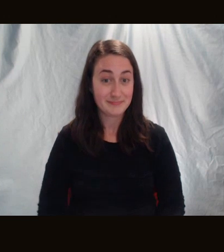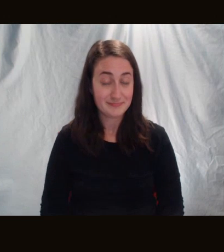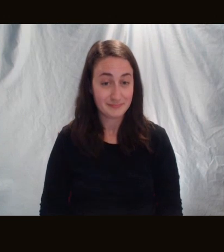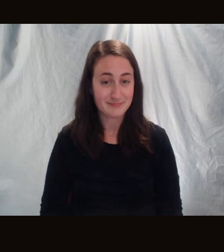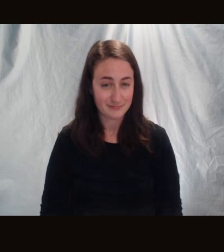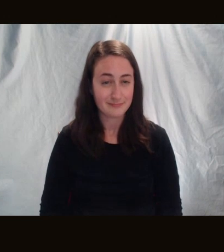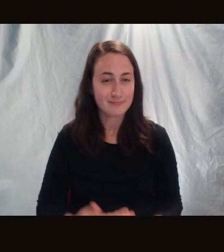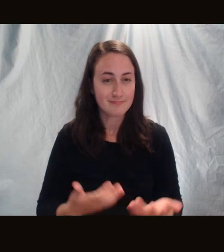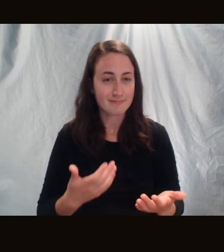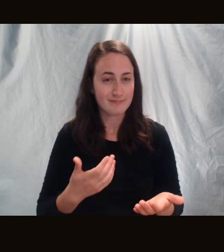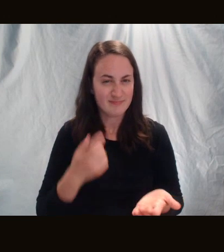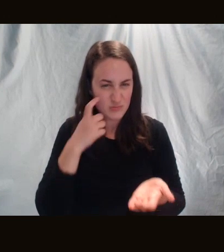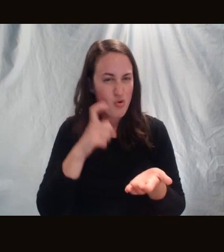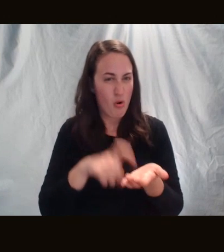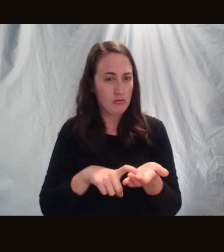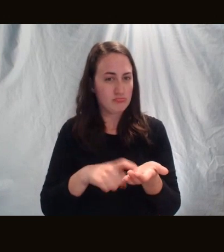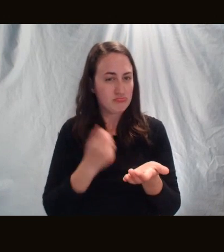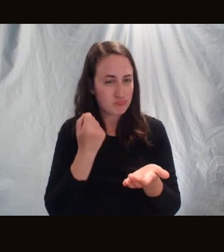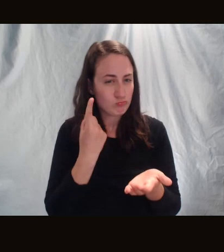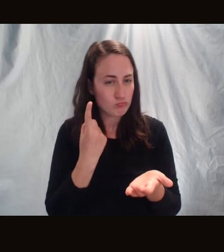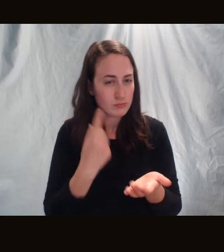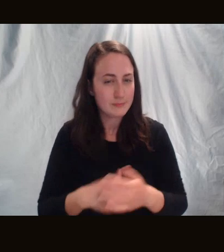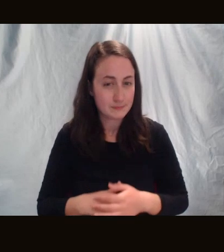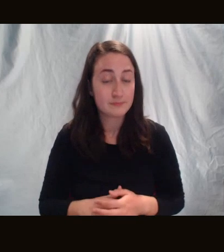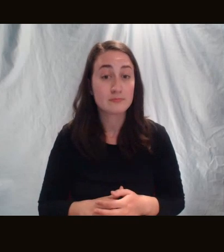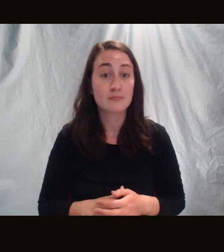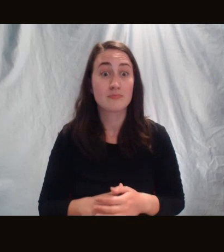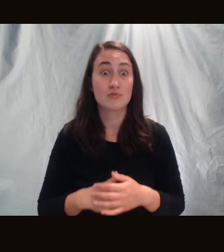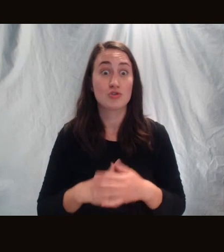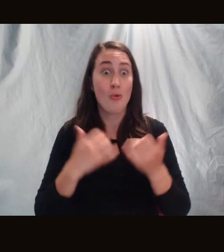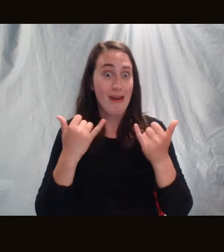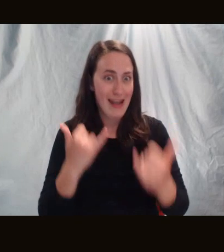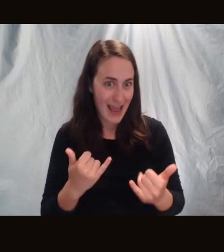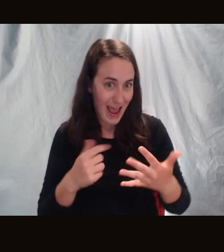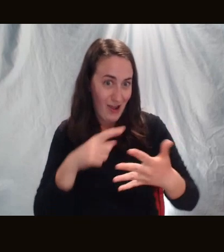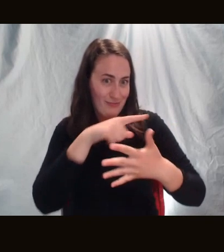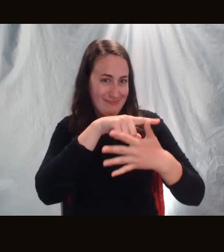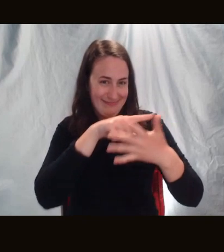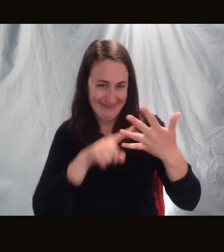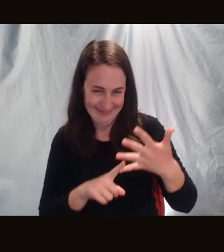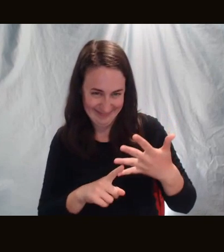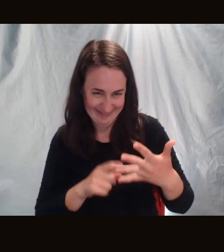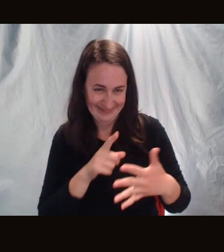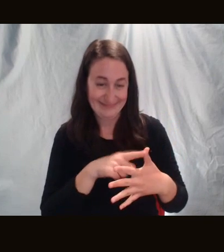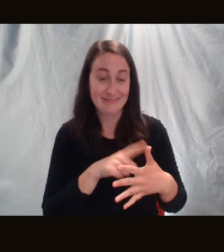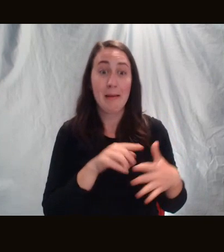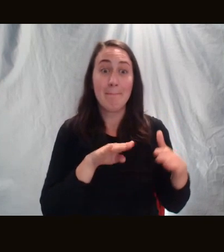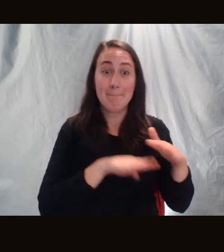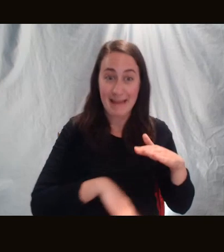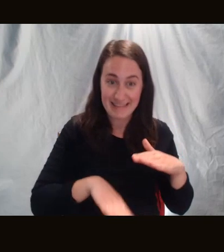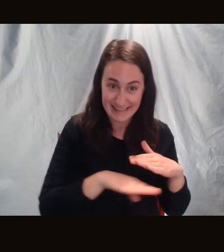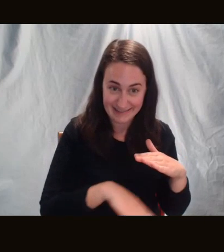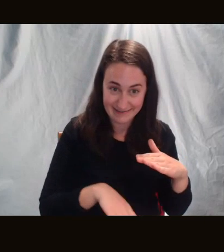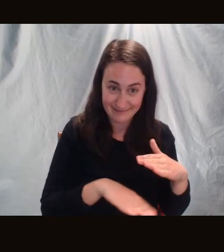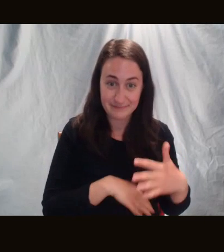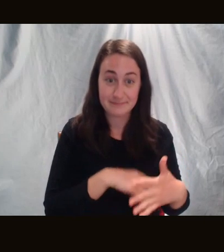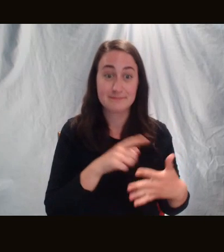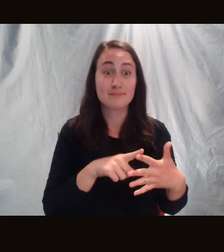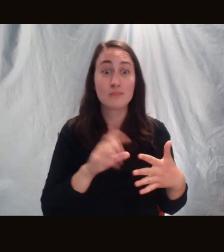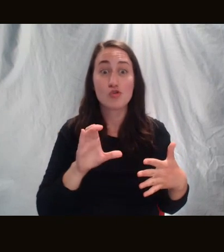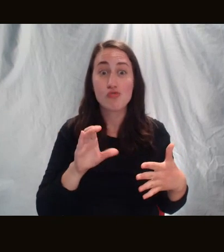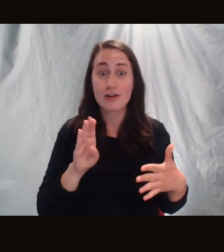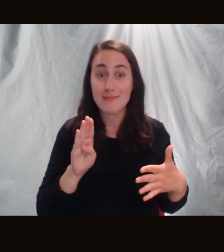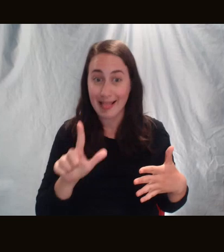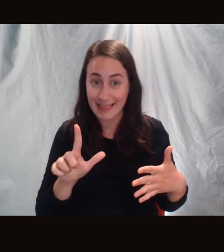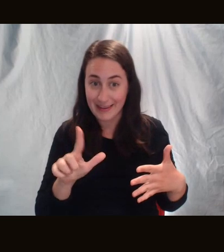you see how that makes sense now, okay? Now, from the beginning, let's recap. So we have our basic step, the